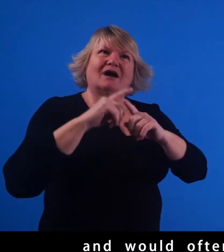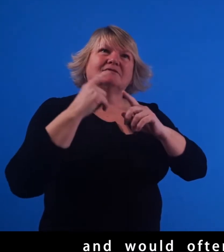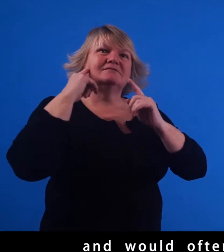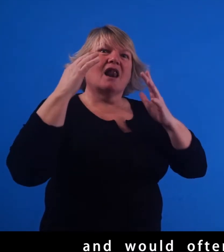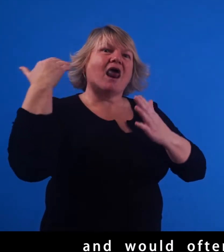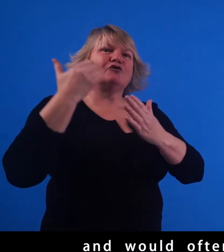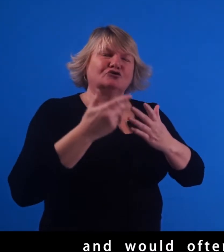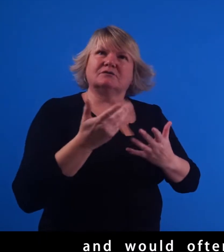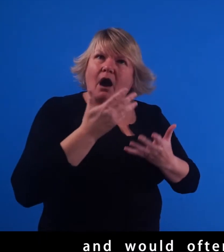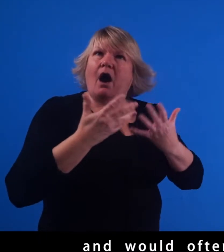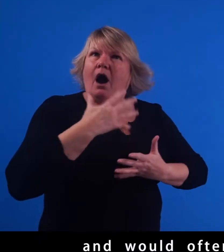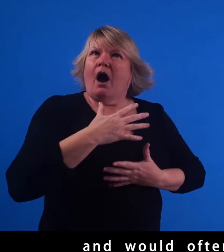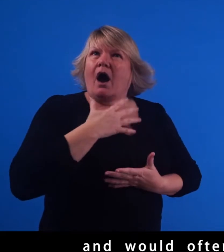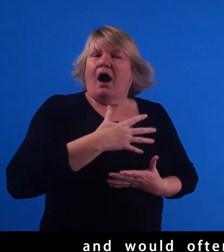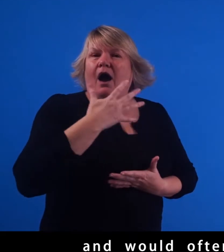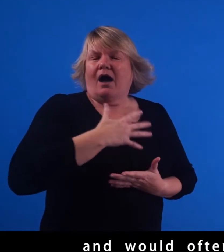and legend.